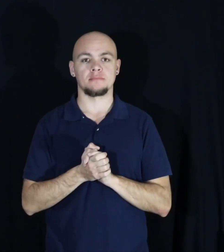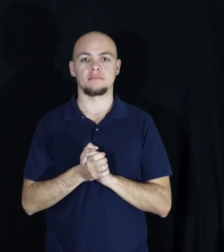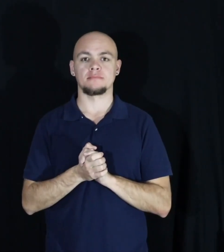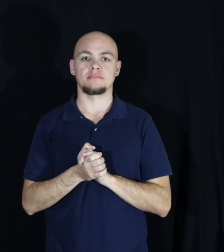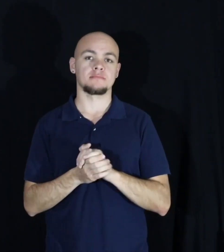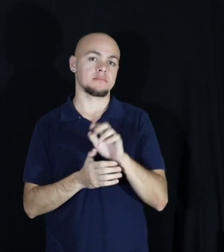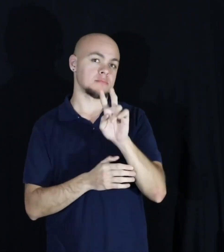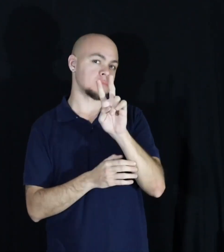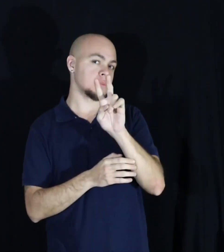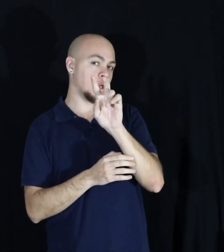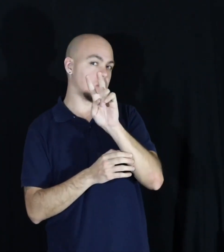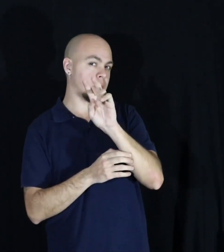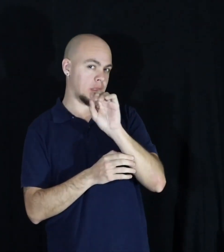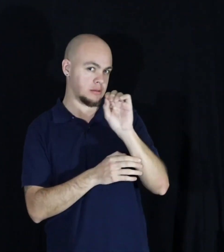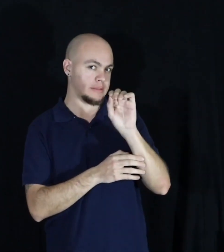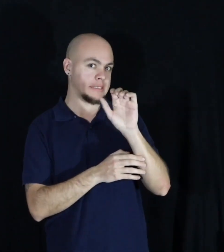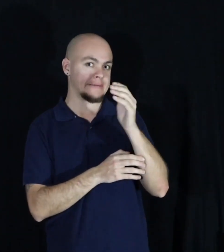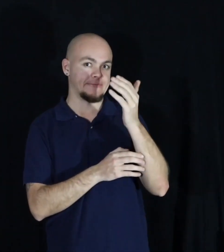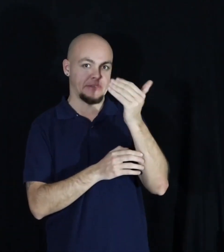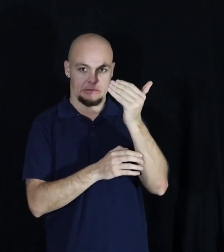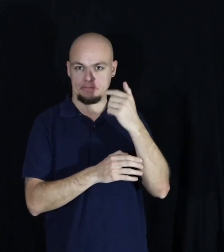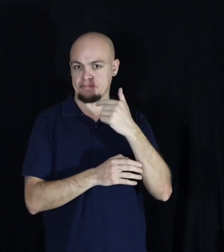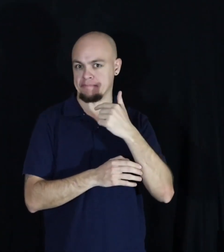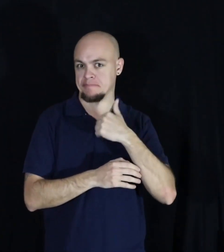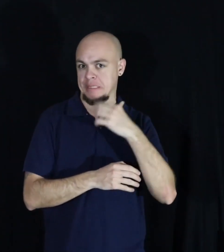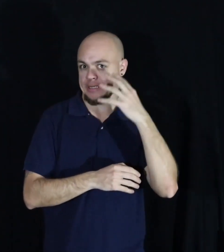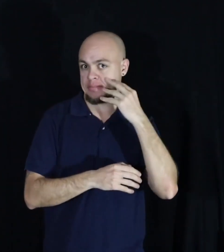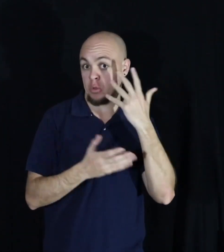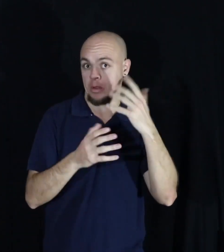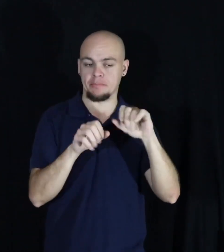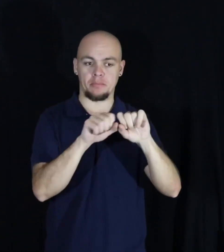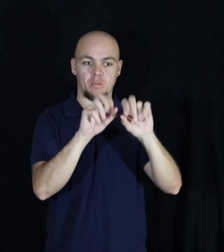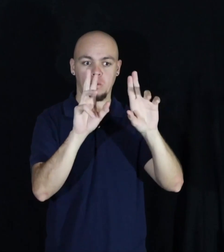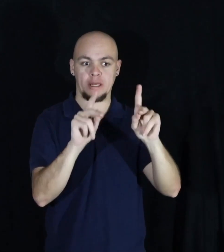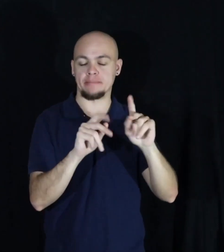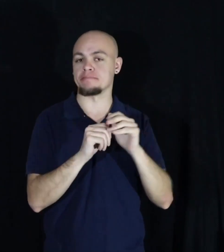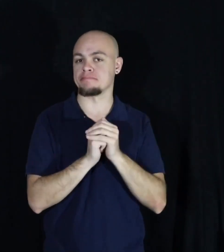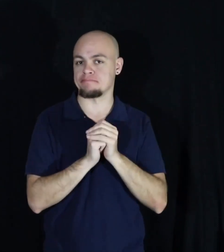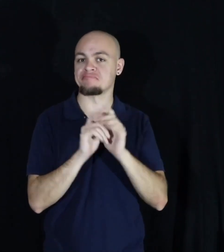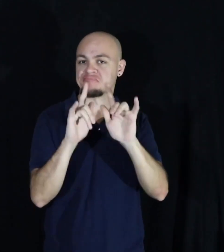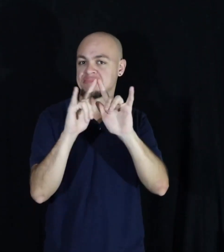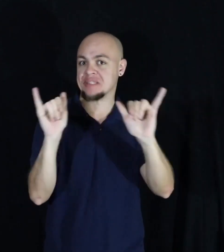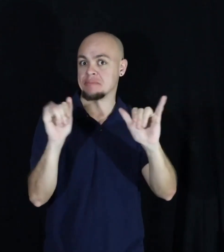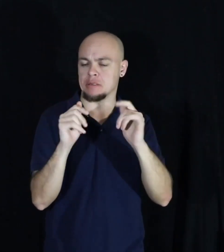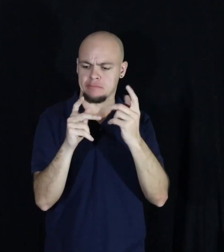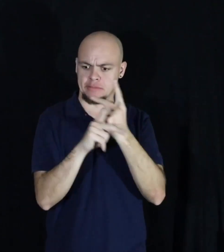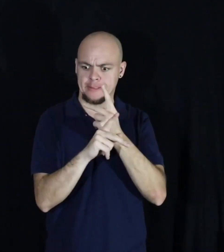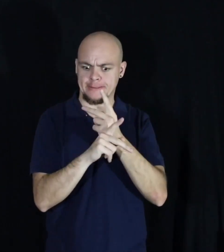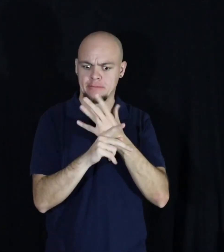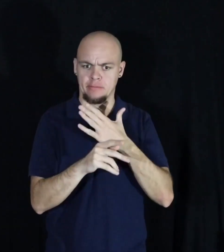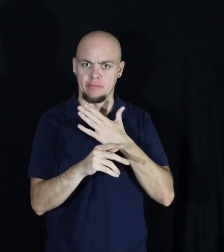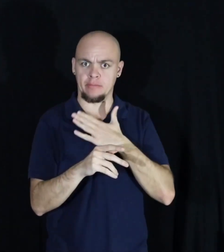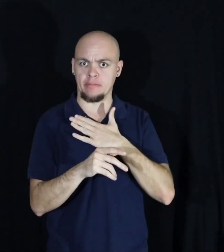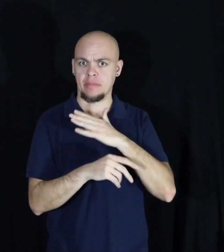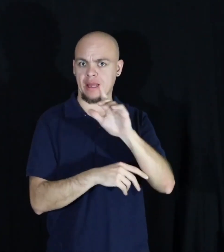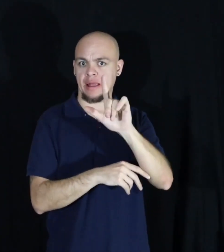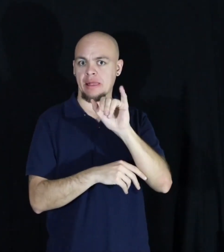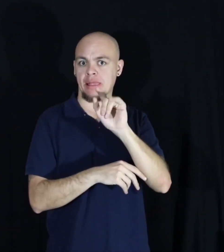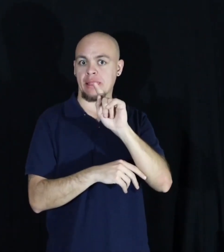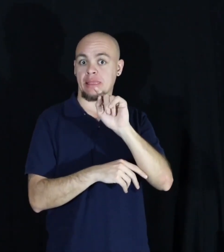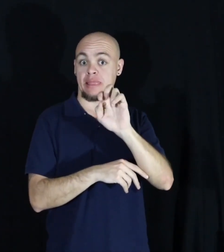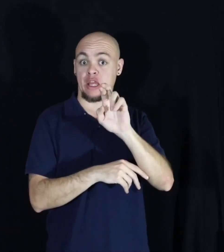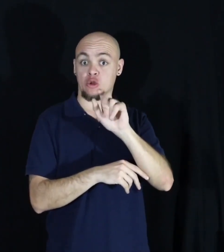In 2015, I was going through a breakup while also trying to figure out how to write my literature